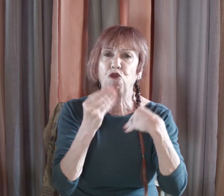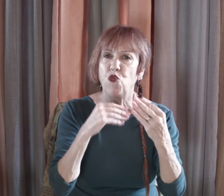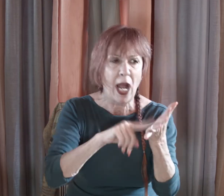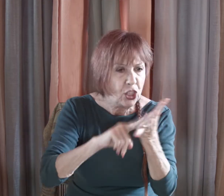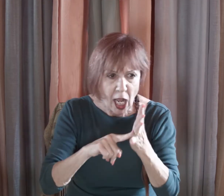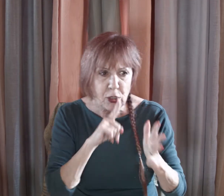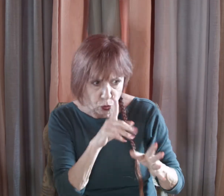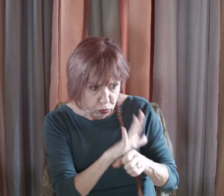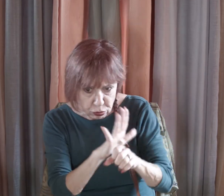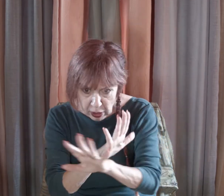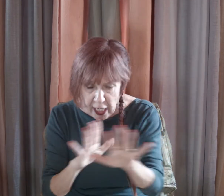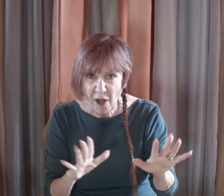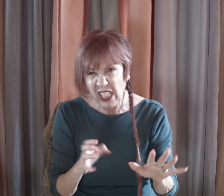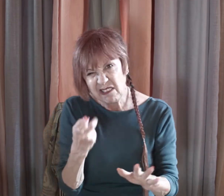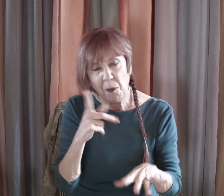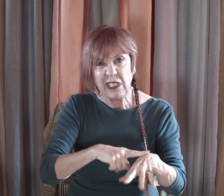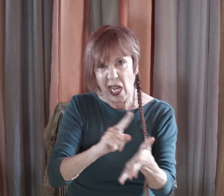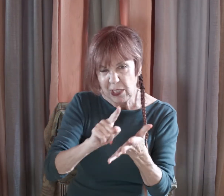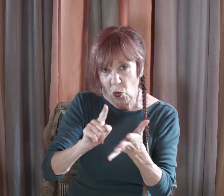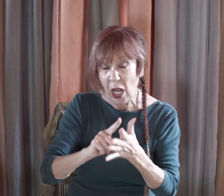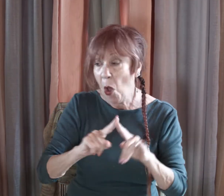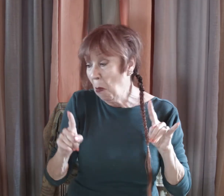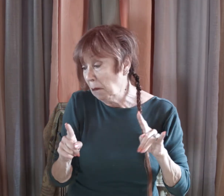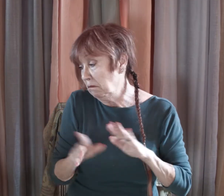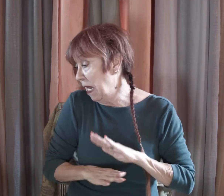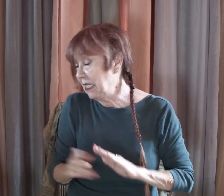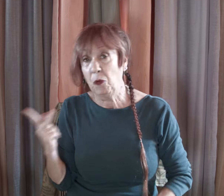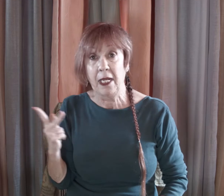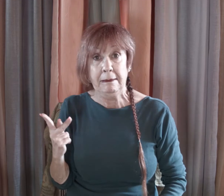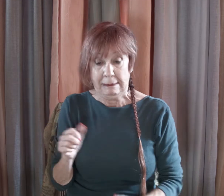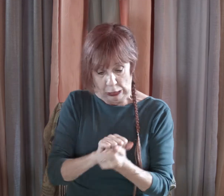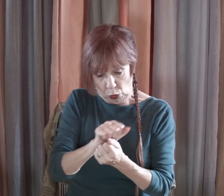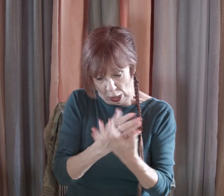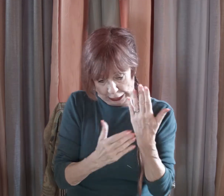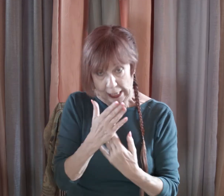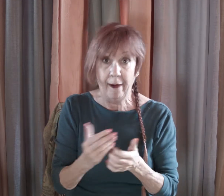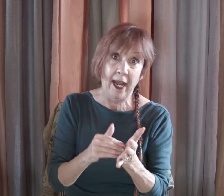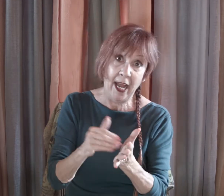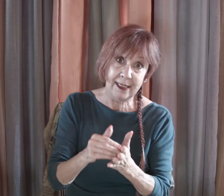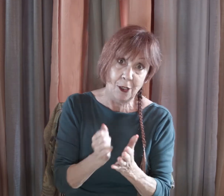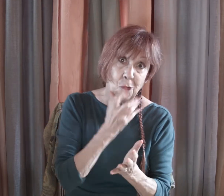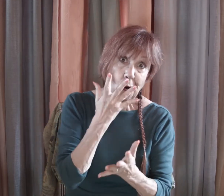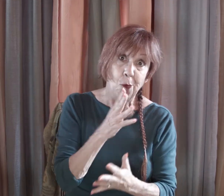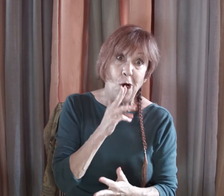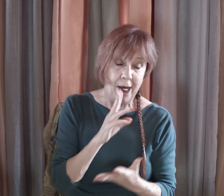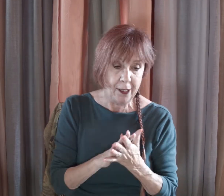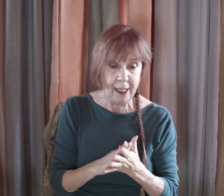to have. So I do that a couple of times a week. But basically, we're pretty much washing our hands frequently with warm water.